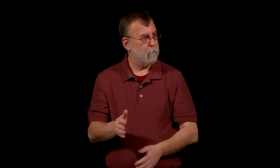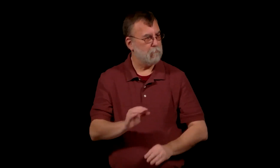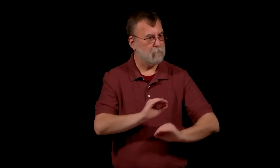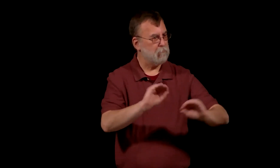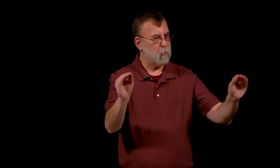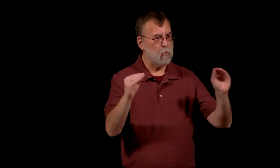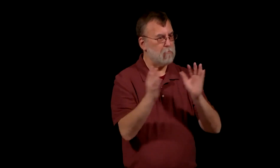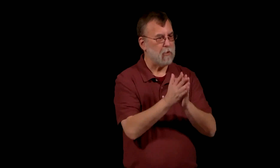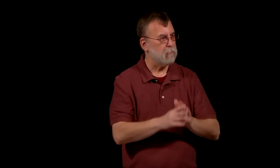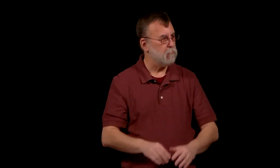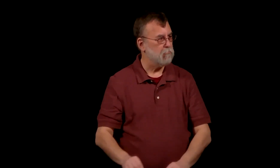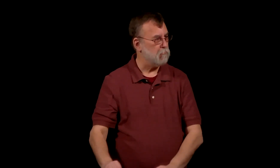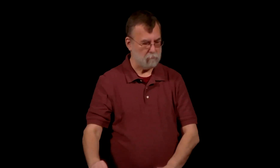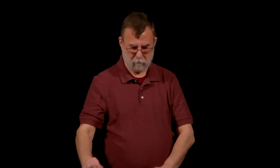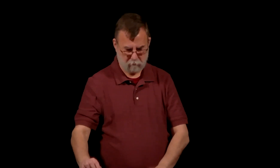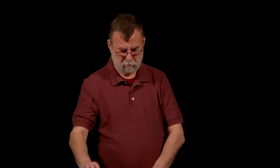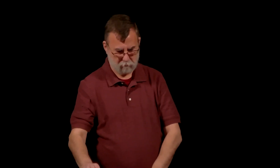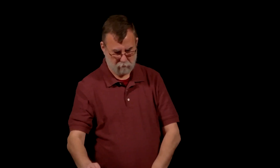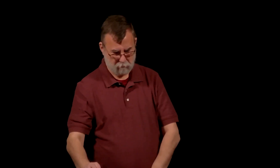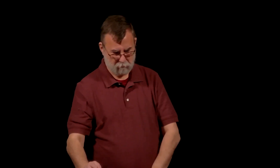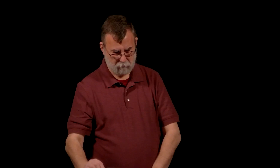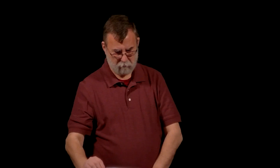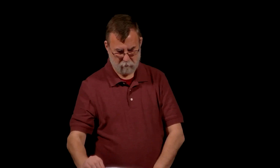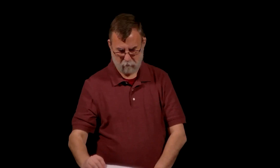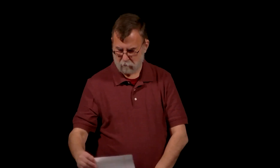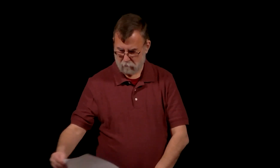person and not fight.